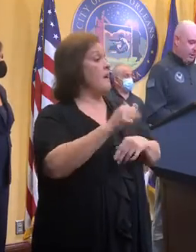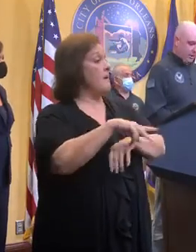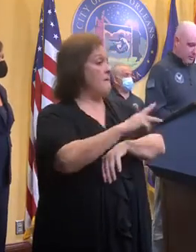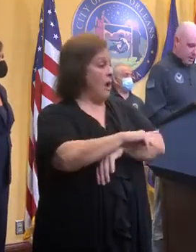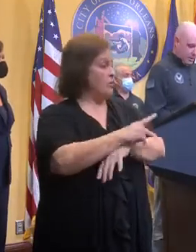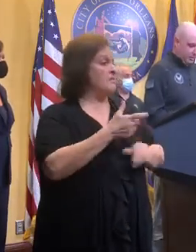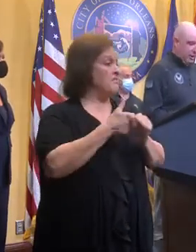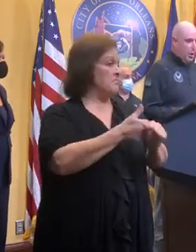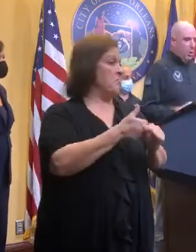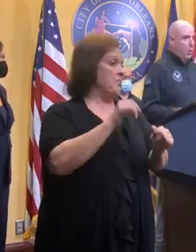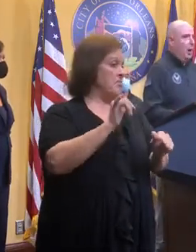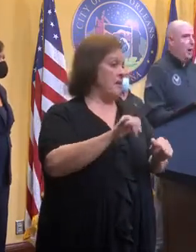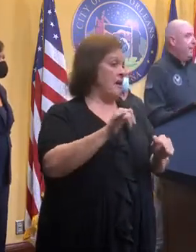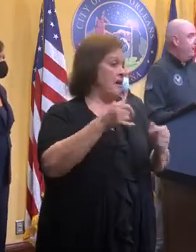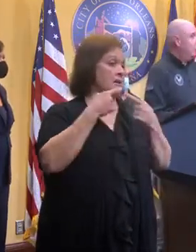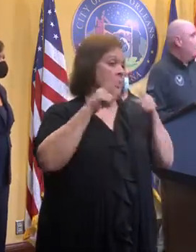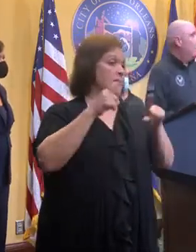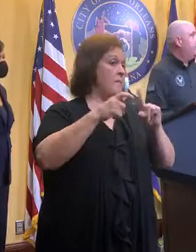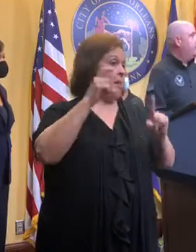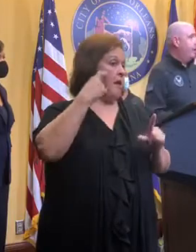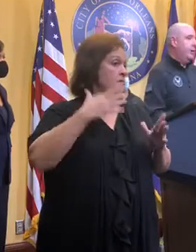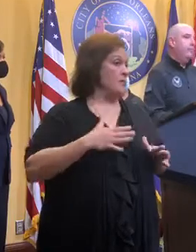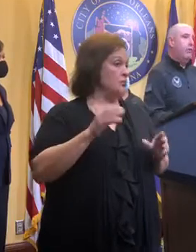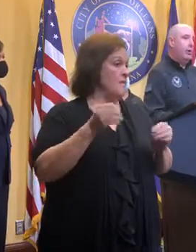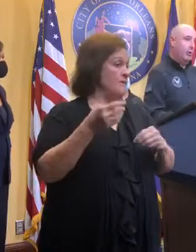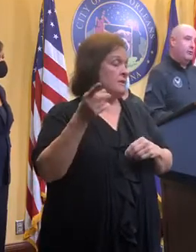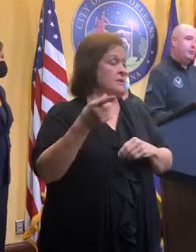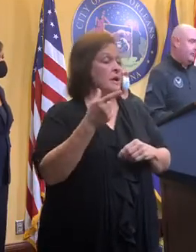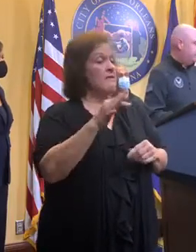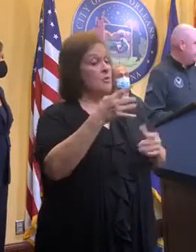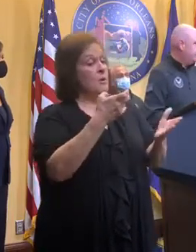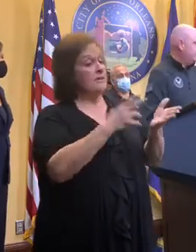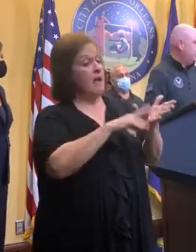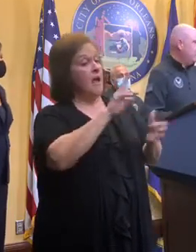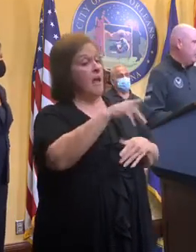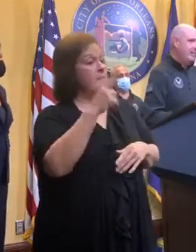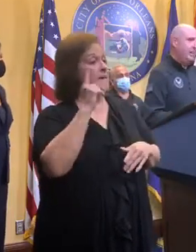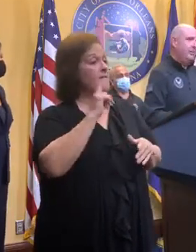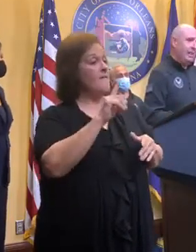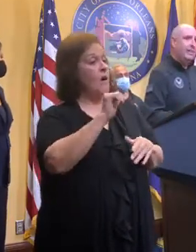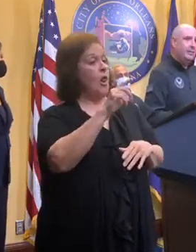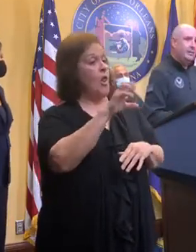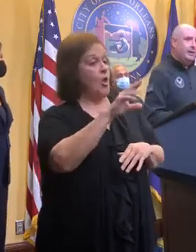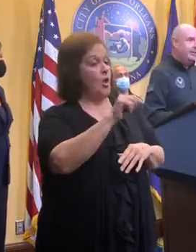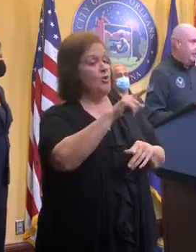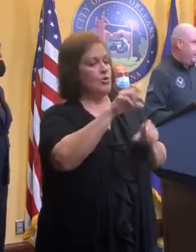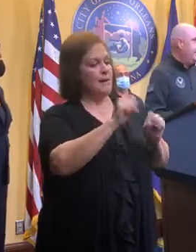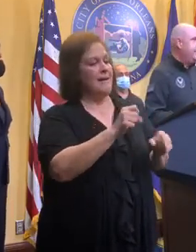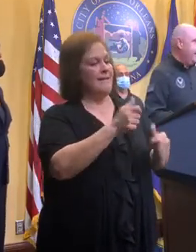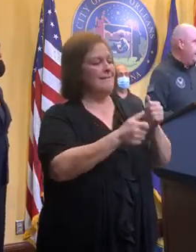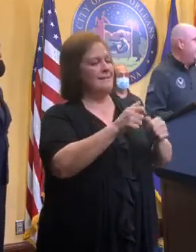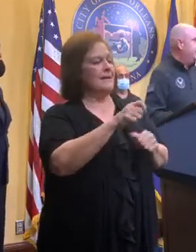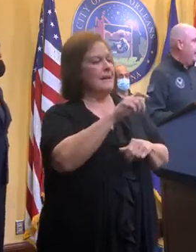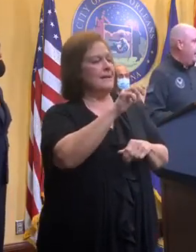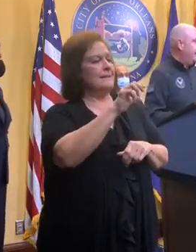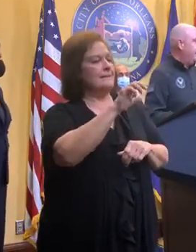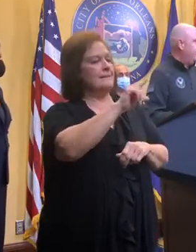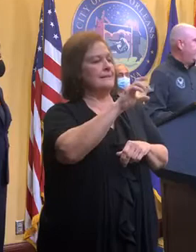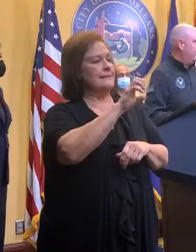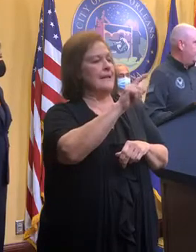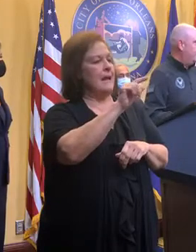with those declarations. If you want to sign up for alerts, you can text Zeta, Z-E-T-A,